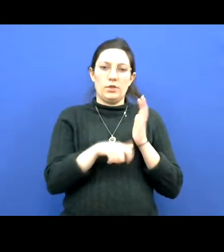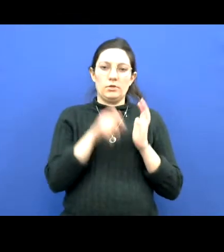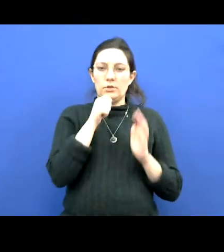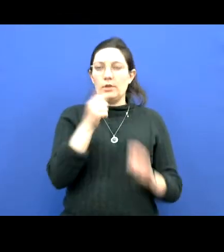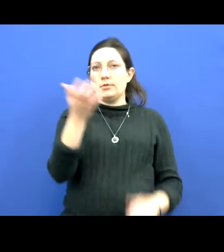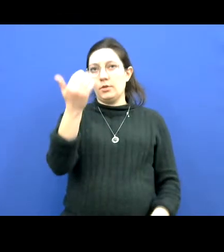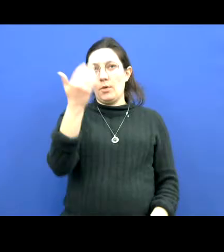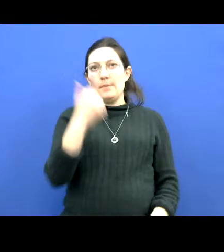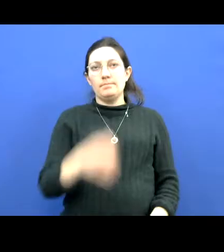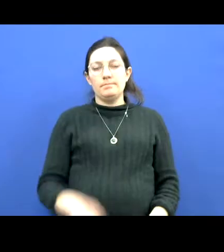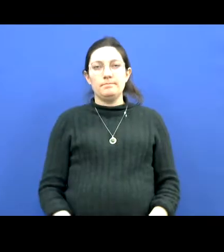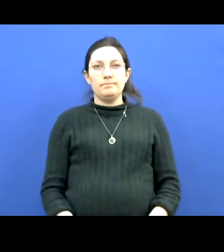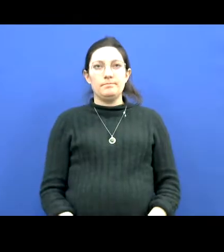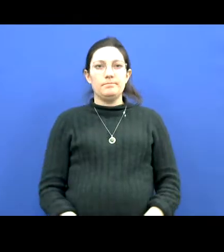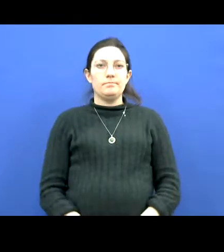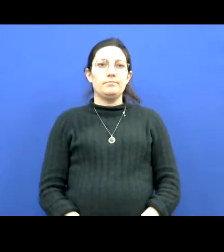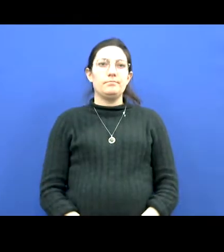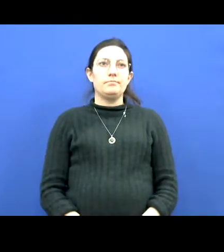ahead.